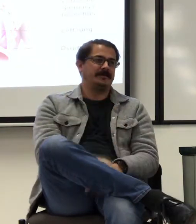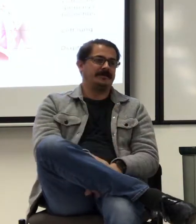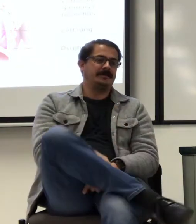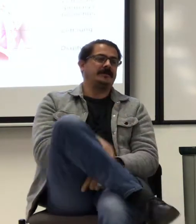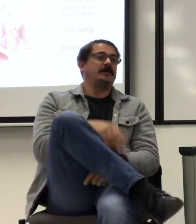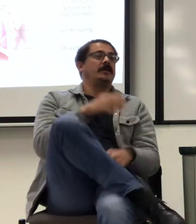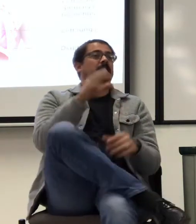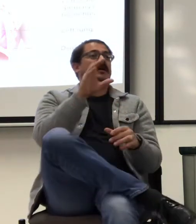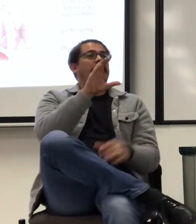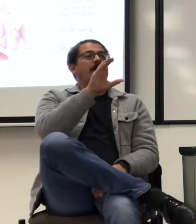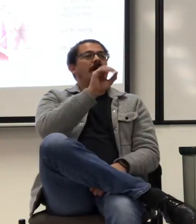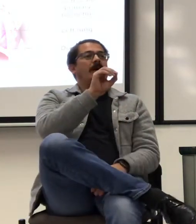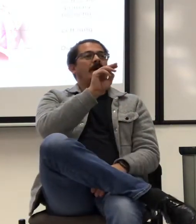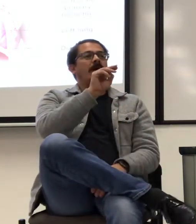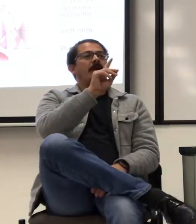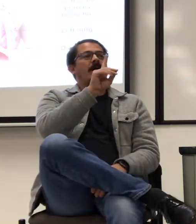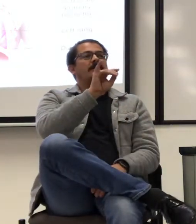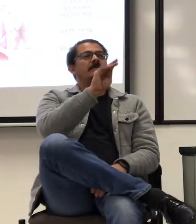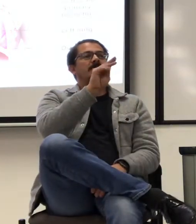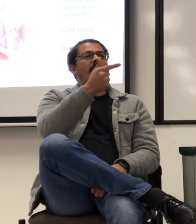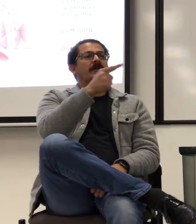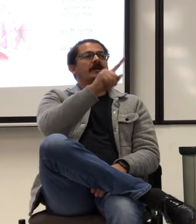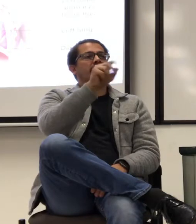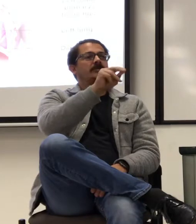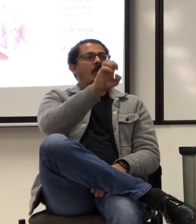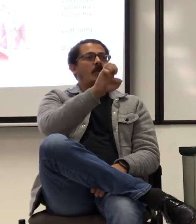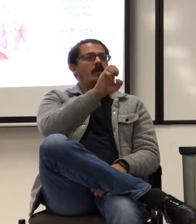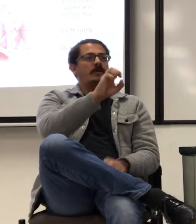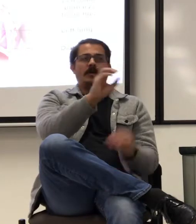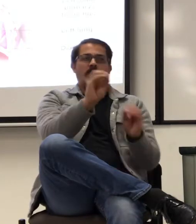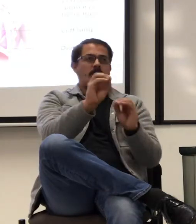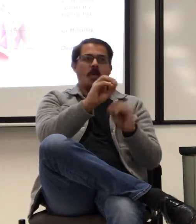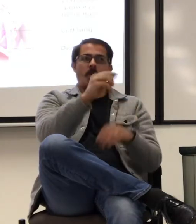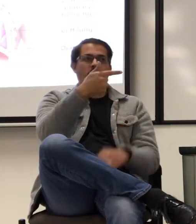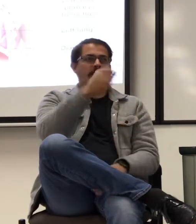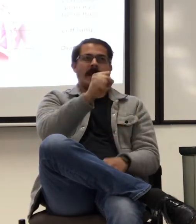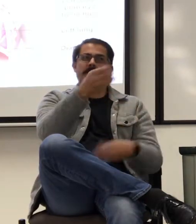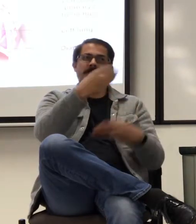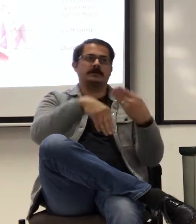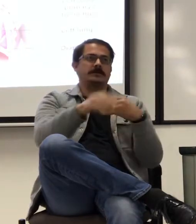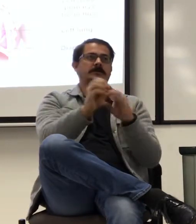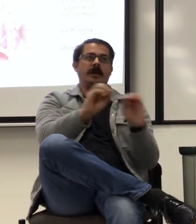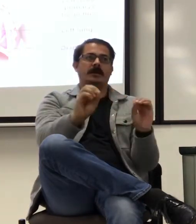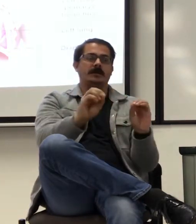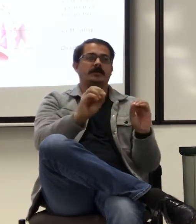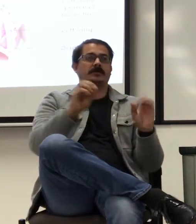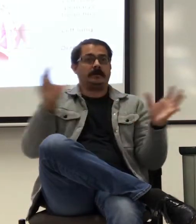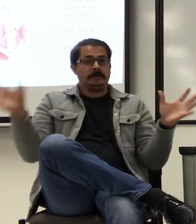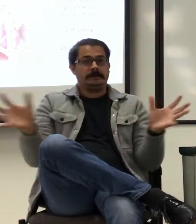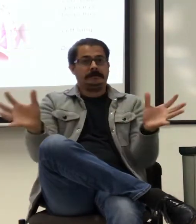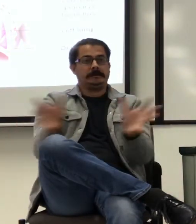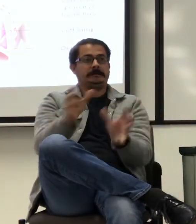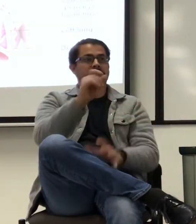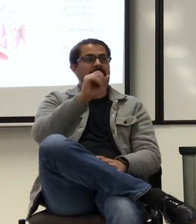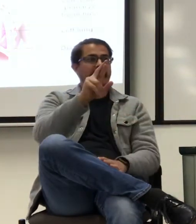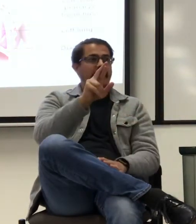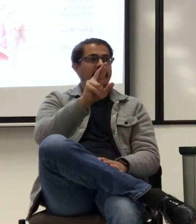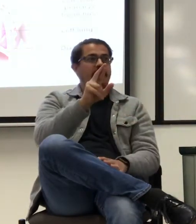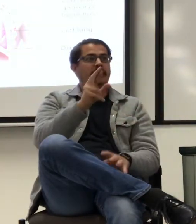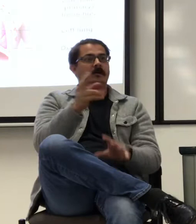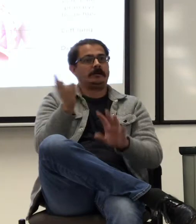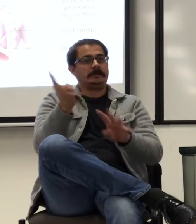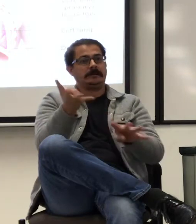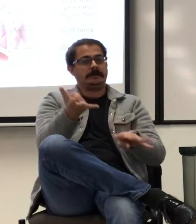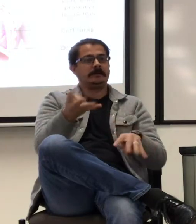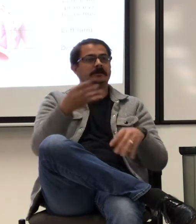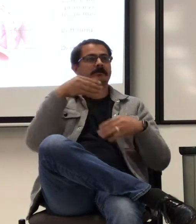Well, the conducting zone, the main idea is that there's no gas exchange. You're just conducting the air to deep inside